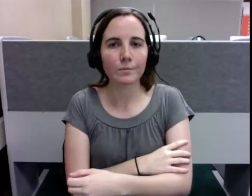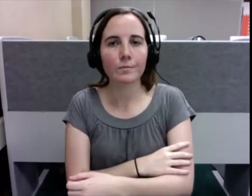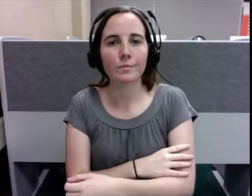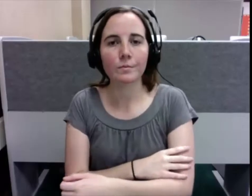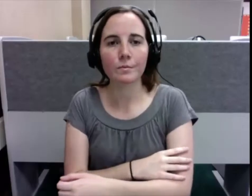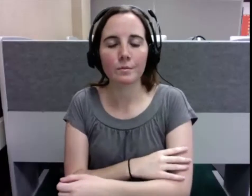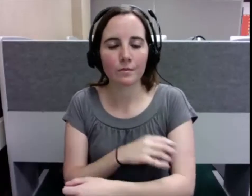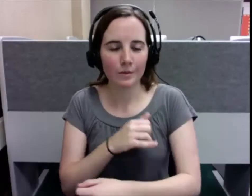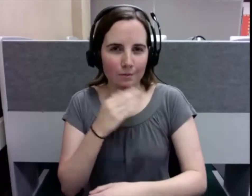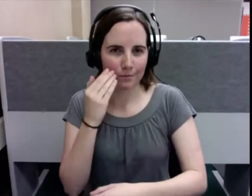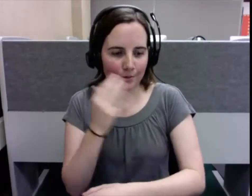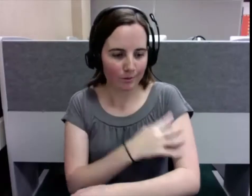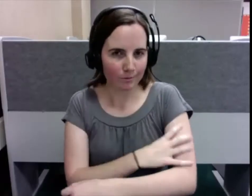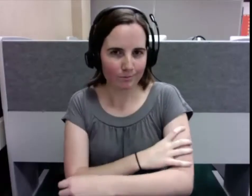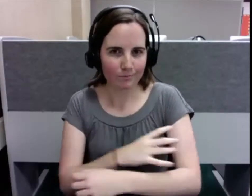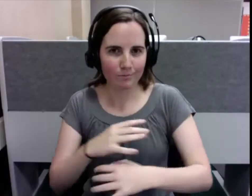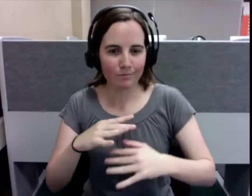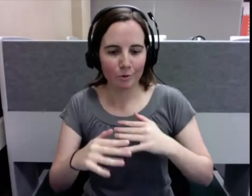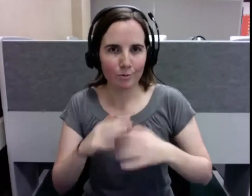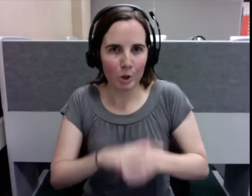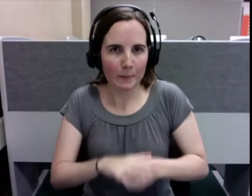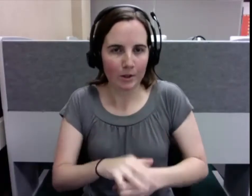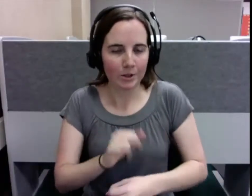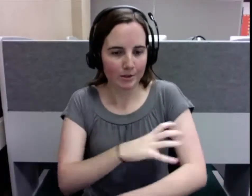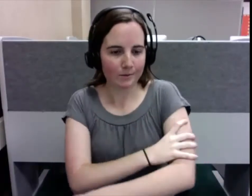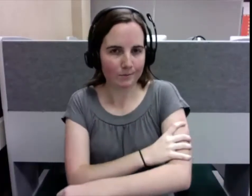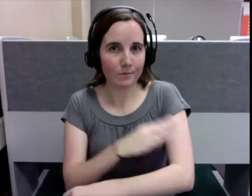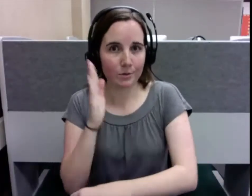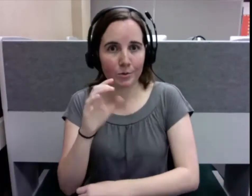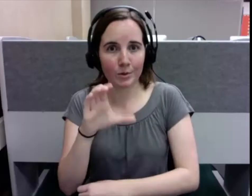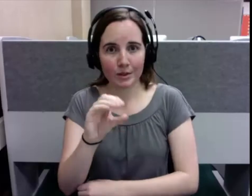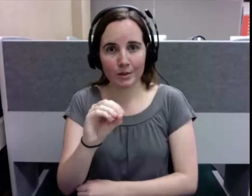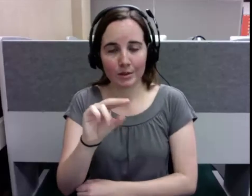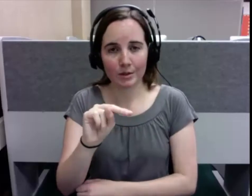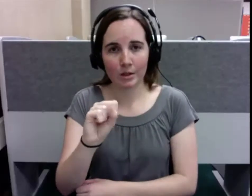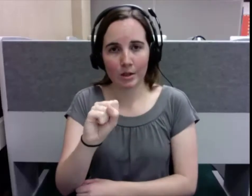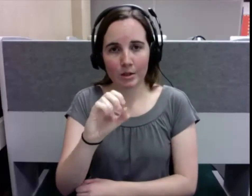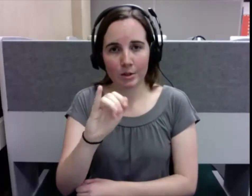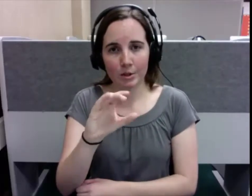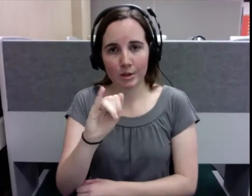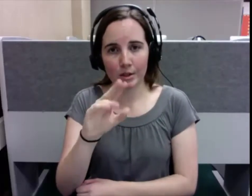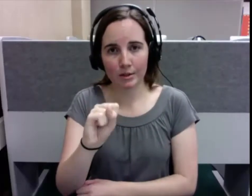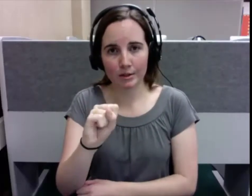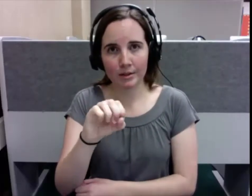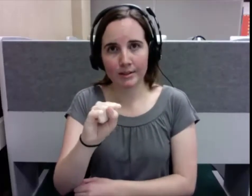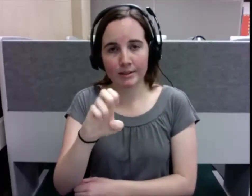because you're going to receive what's called conscious sedation during this exam. Conscious sedation is not putting you to sleep.